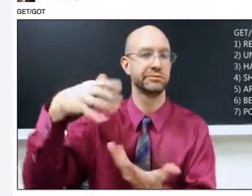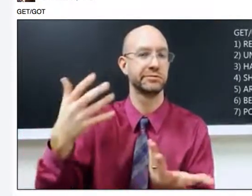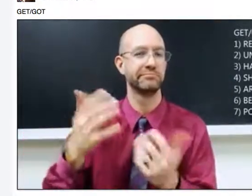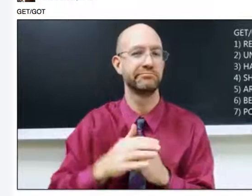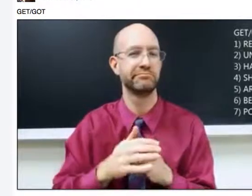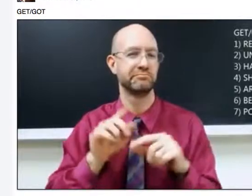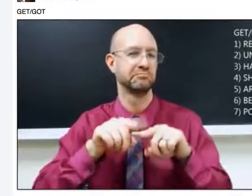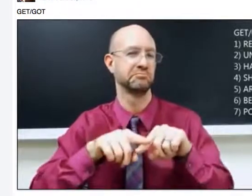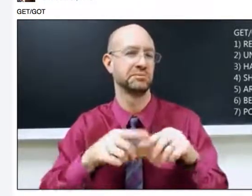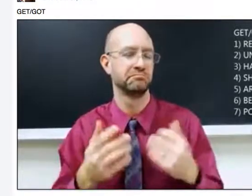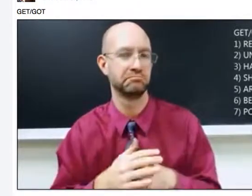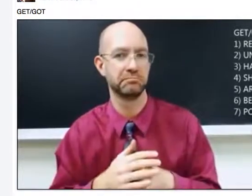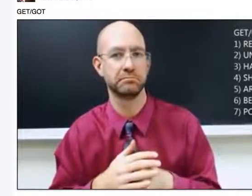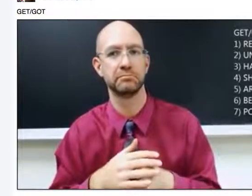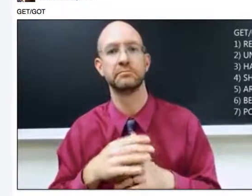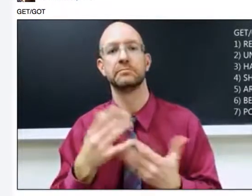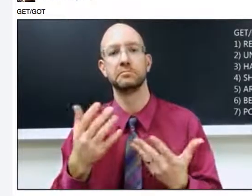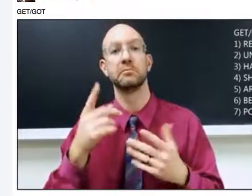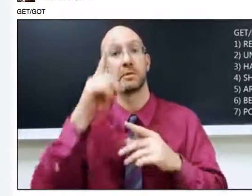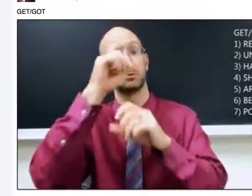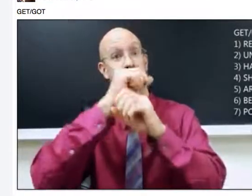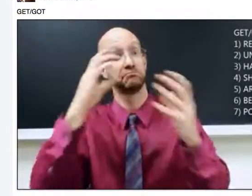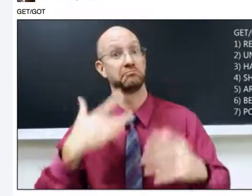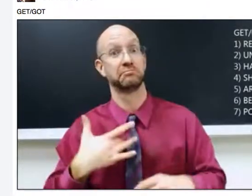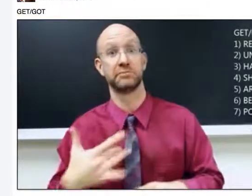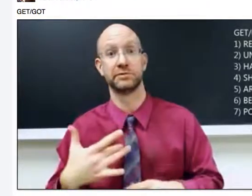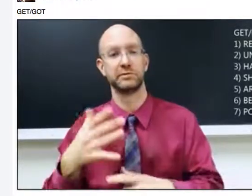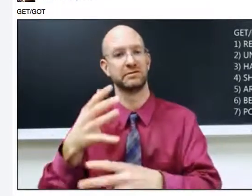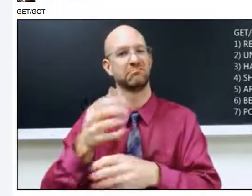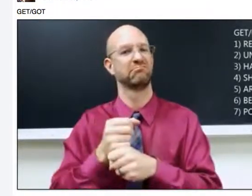If it's a lot of money, you would still use this one. It just depends.